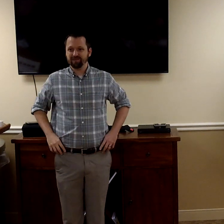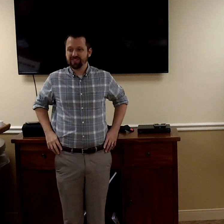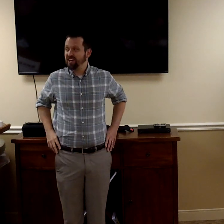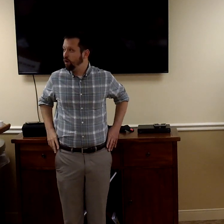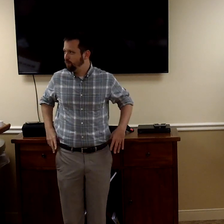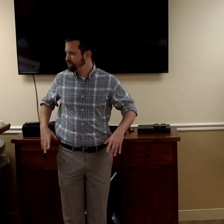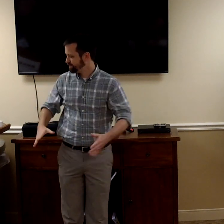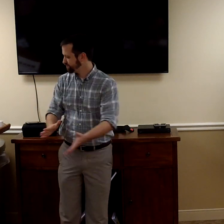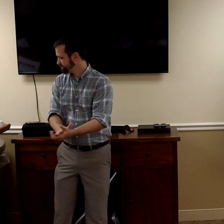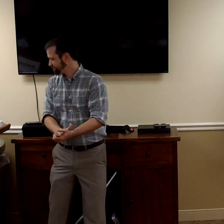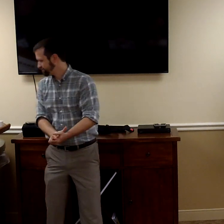So,